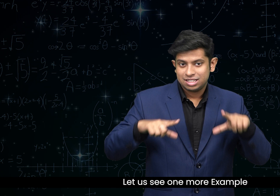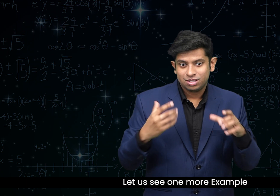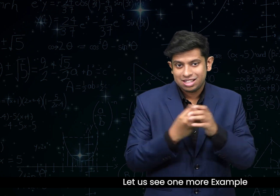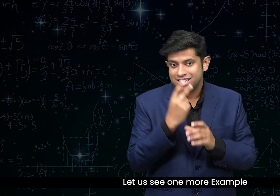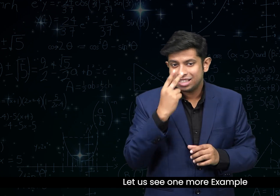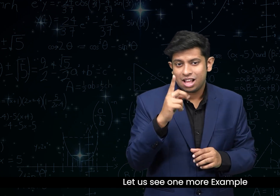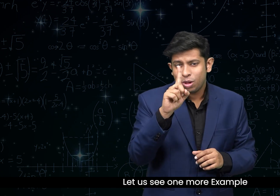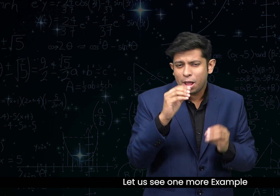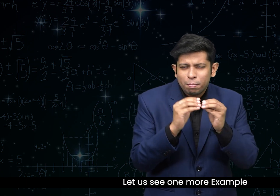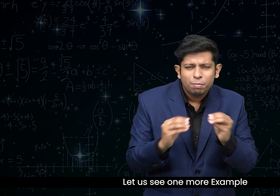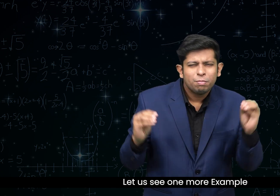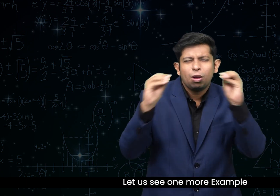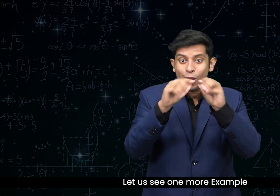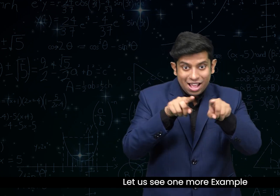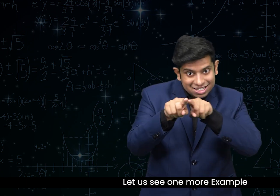Let us see one more example.